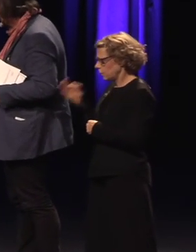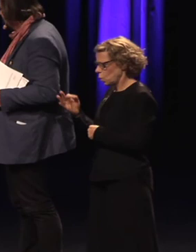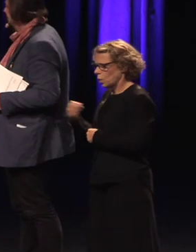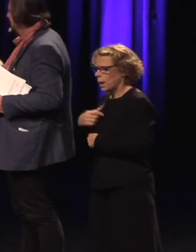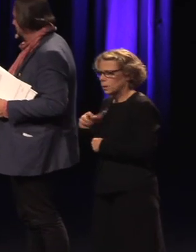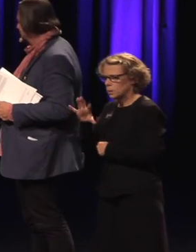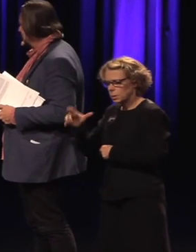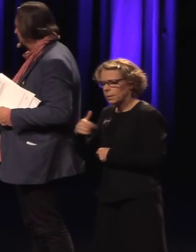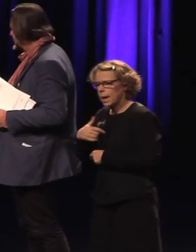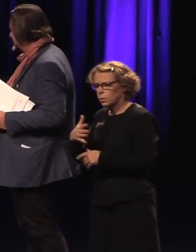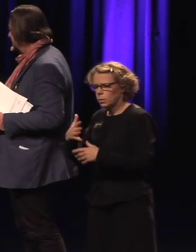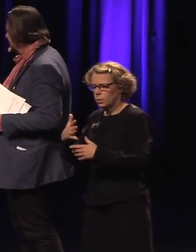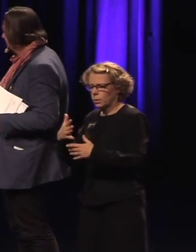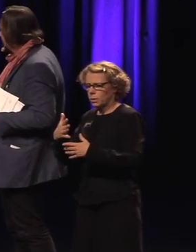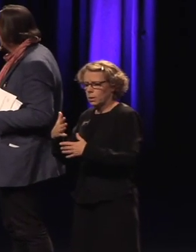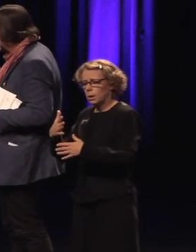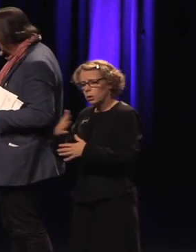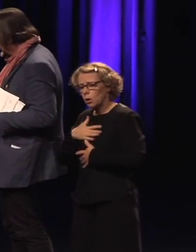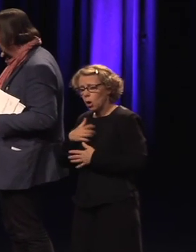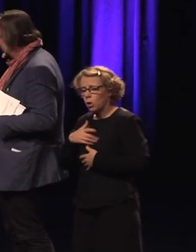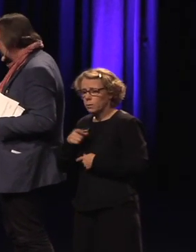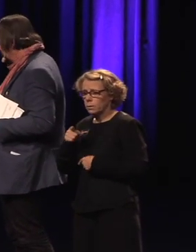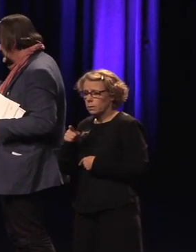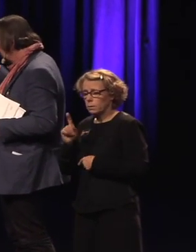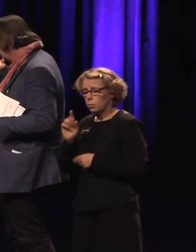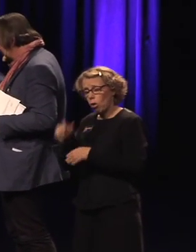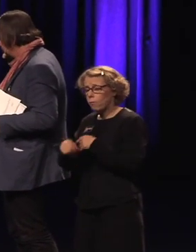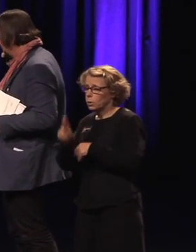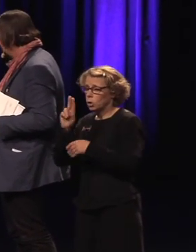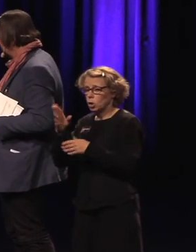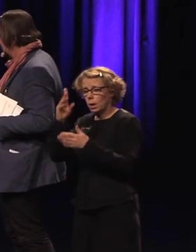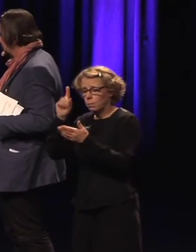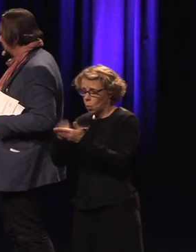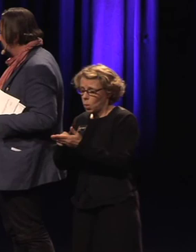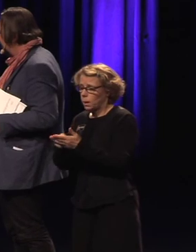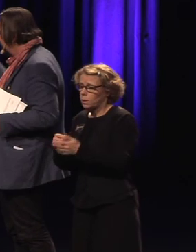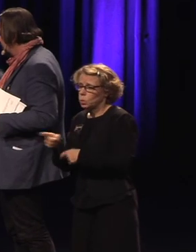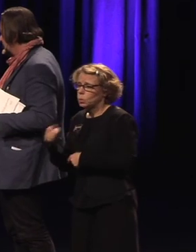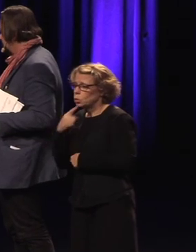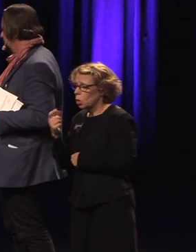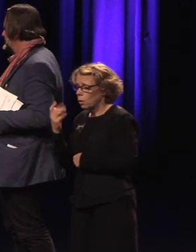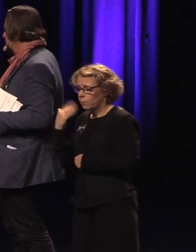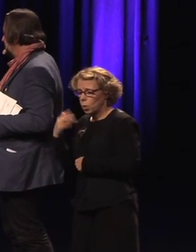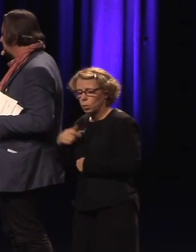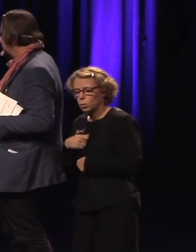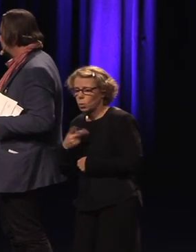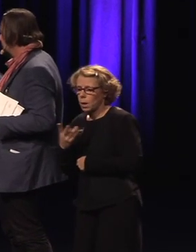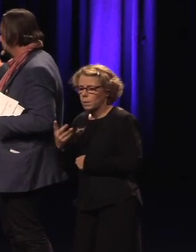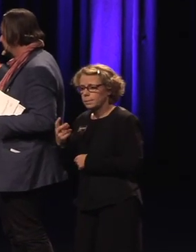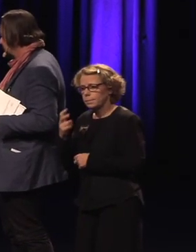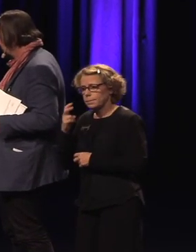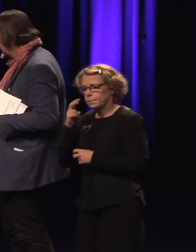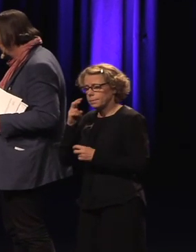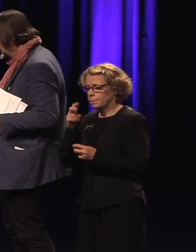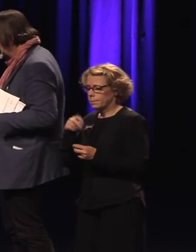you happy with the new goals? I mean, you mentioned here some very aspect of the Millennium Goals that